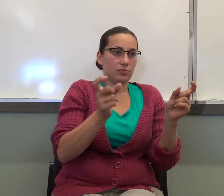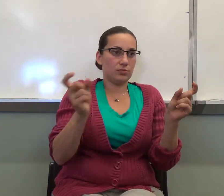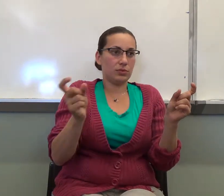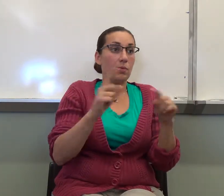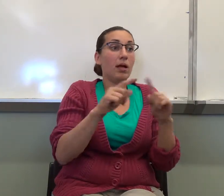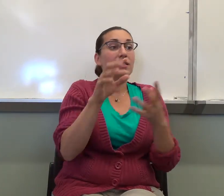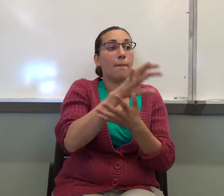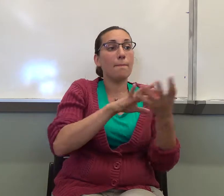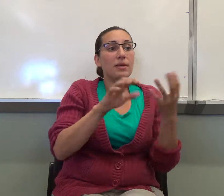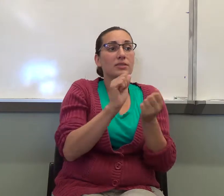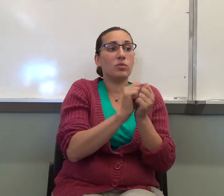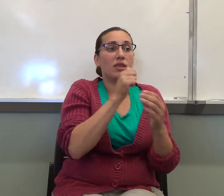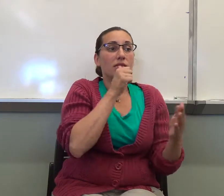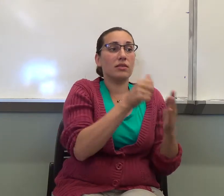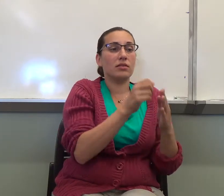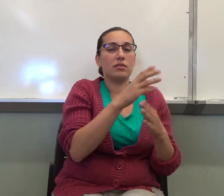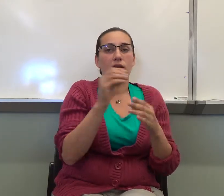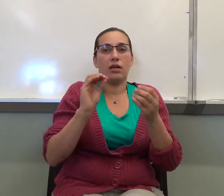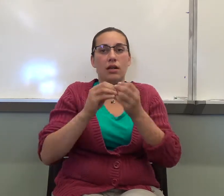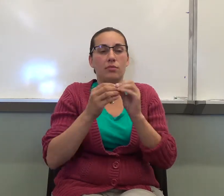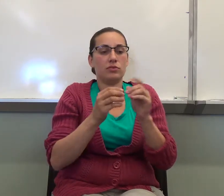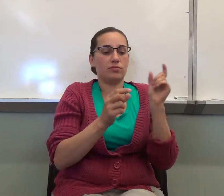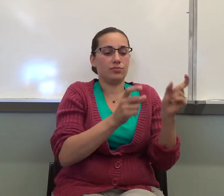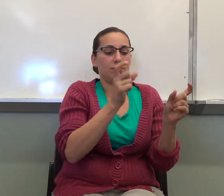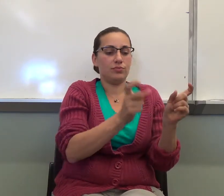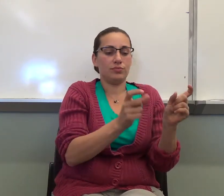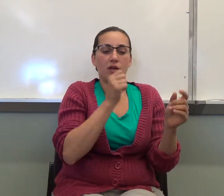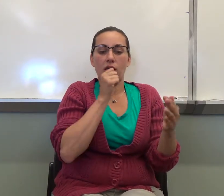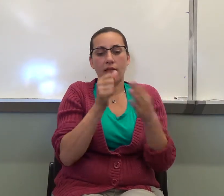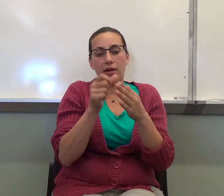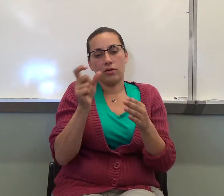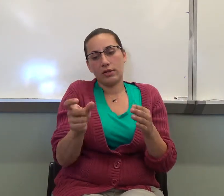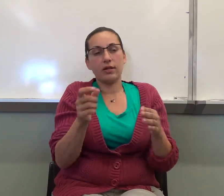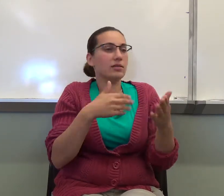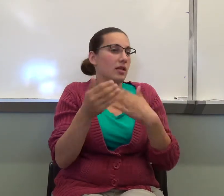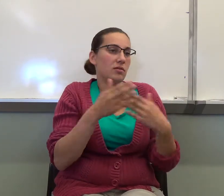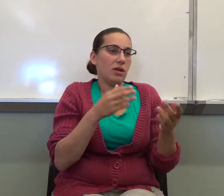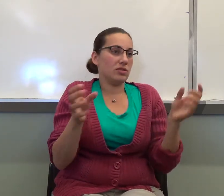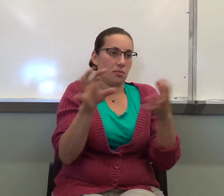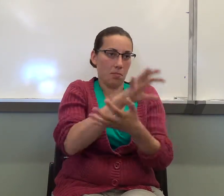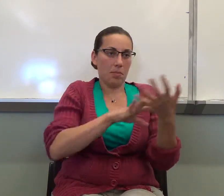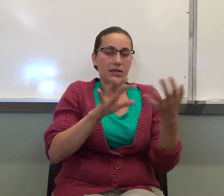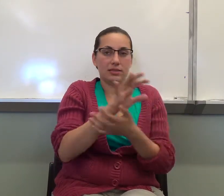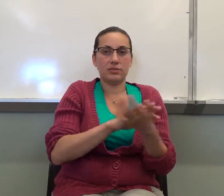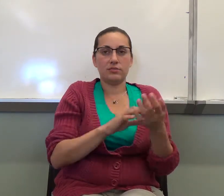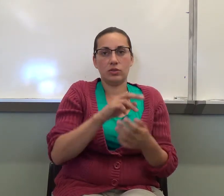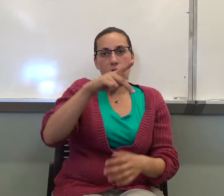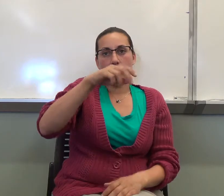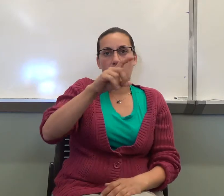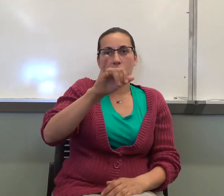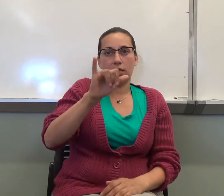Now, first of all, is it a sum? Yes, because remember, subtraction can always be written as addition of the opposite. So it is a